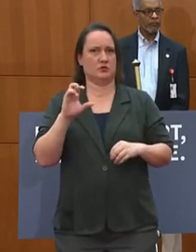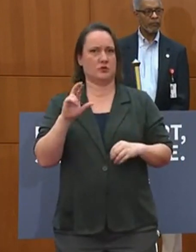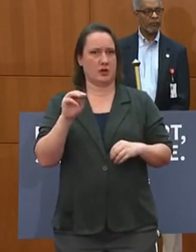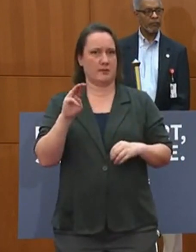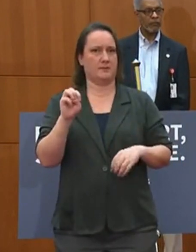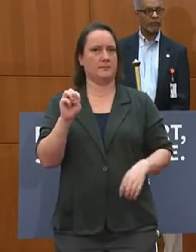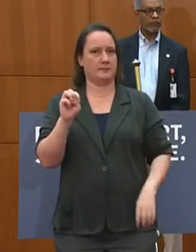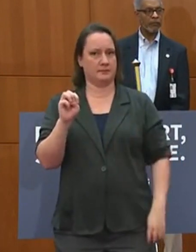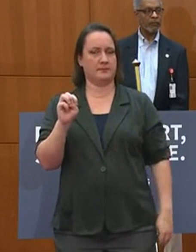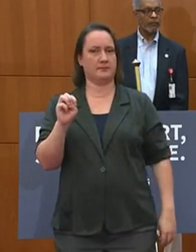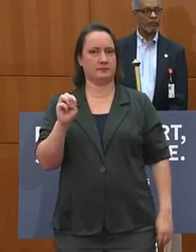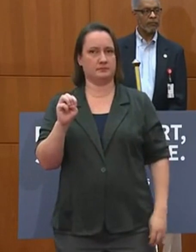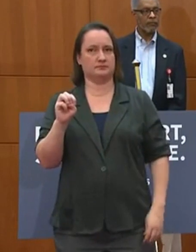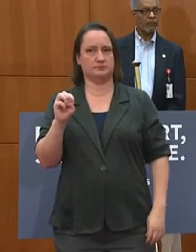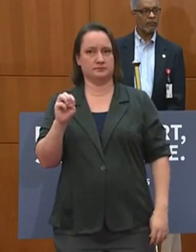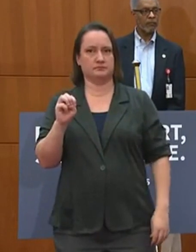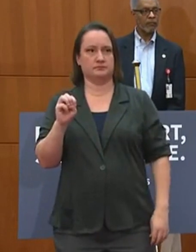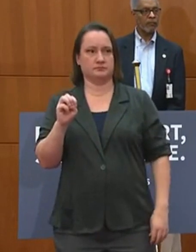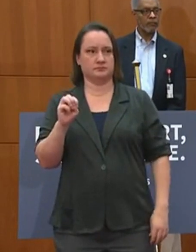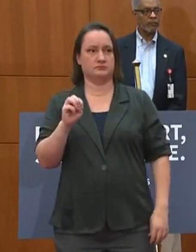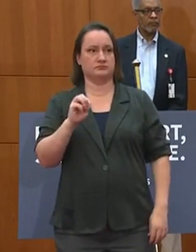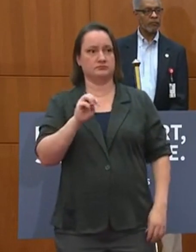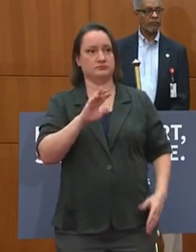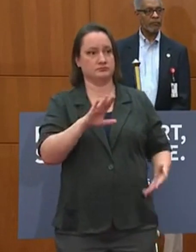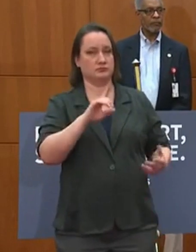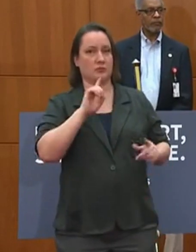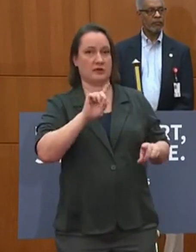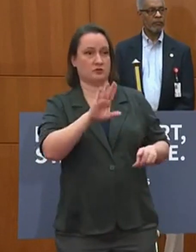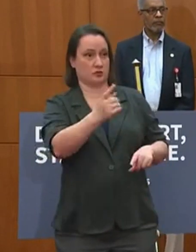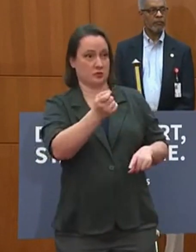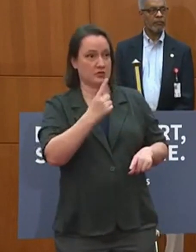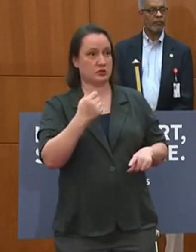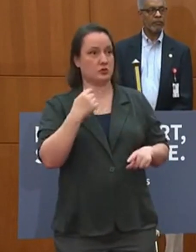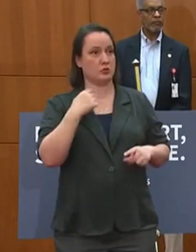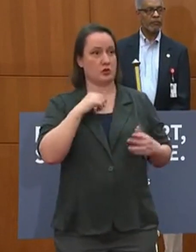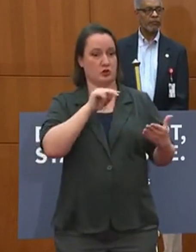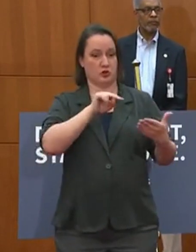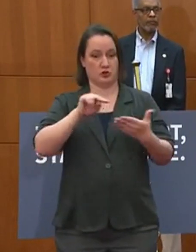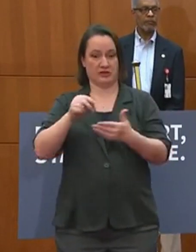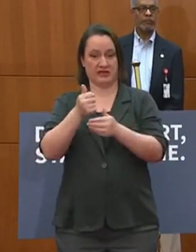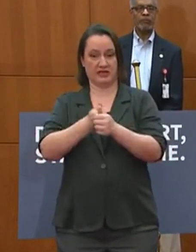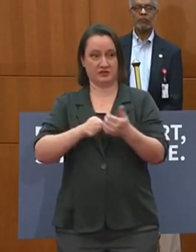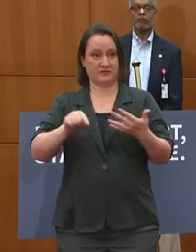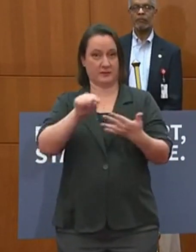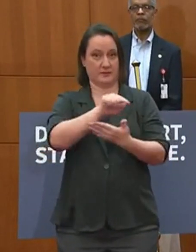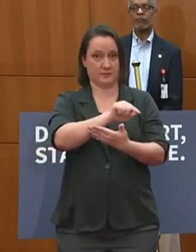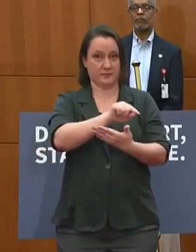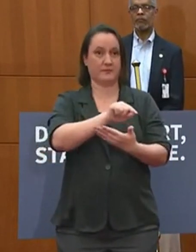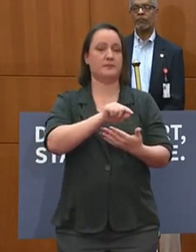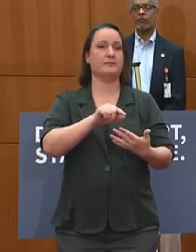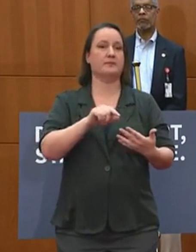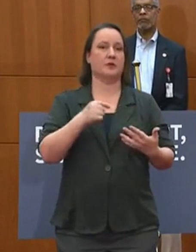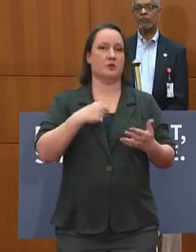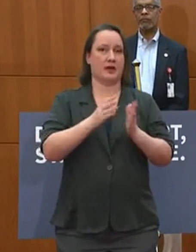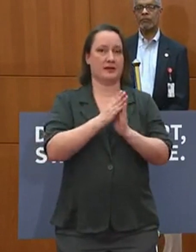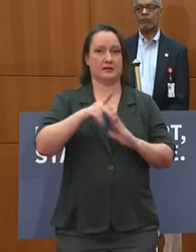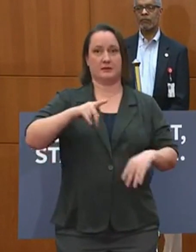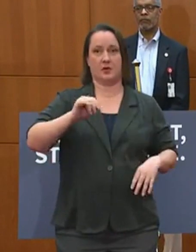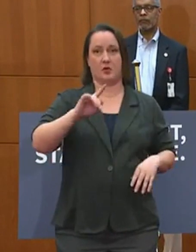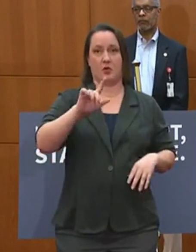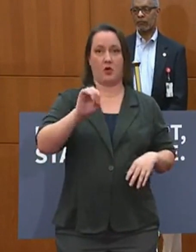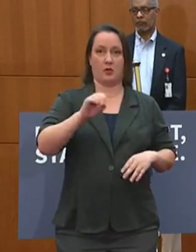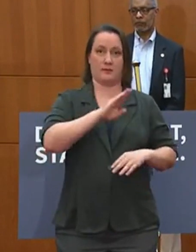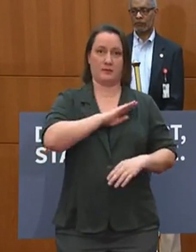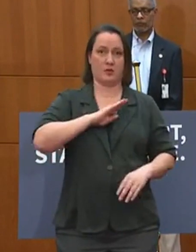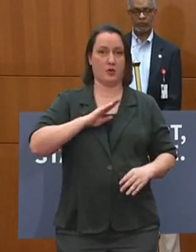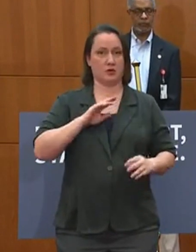So, Ned Dance, we are looking each and every one of those, and we've asked parole board to look, and we're reviewing it, but I